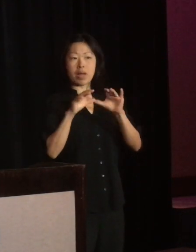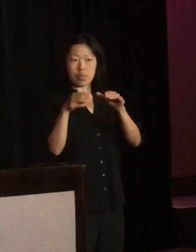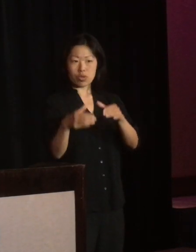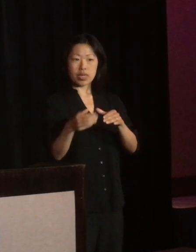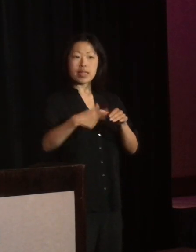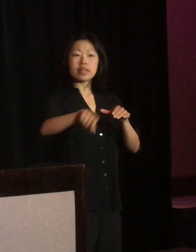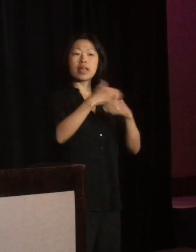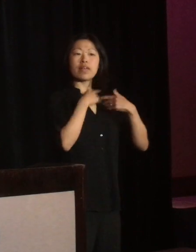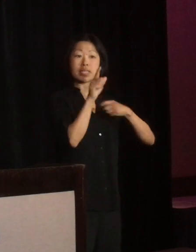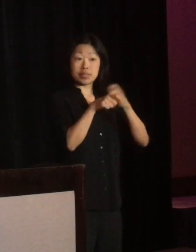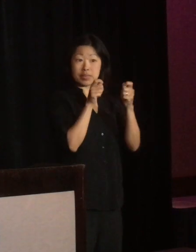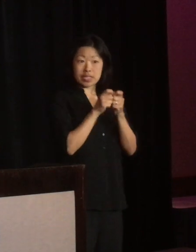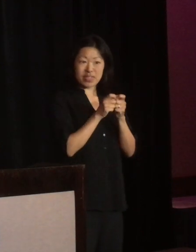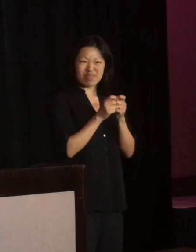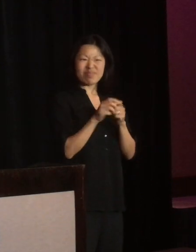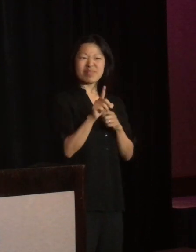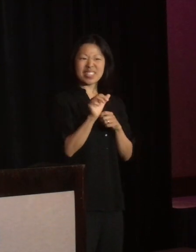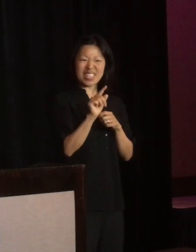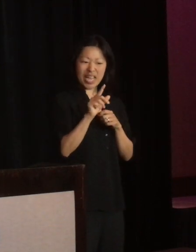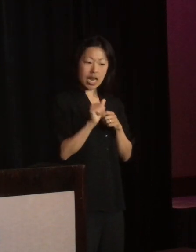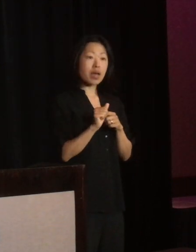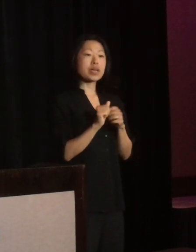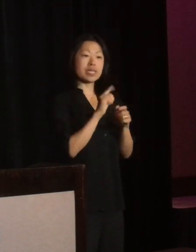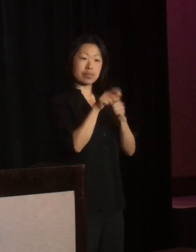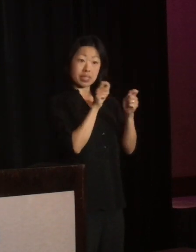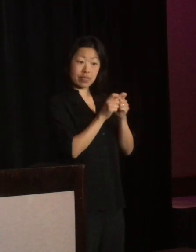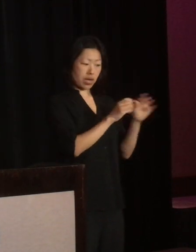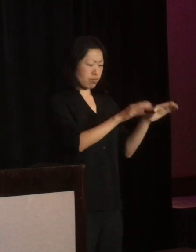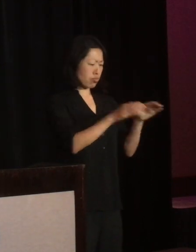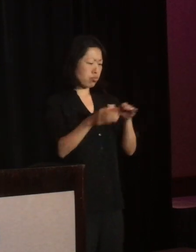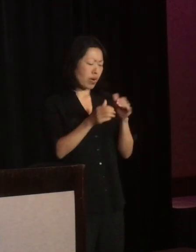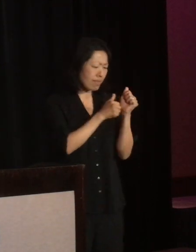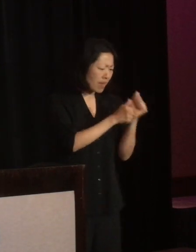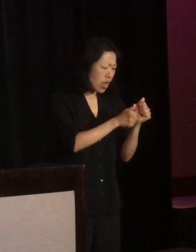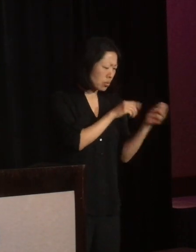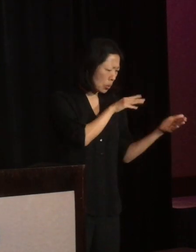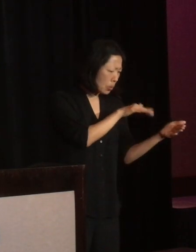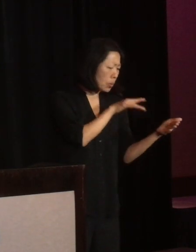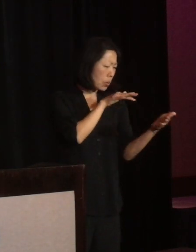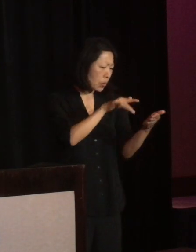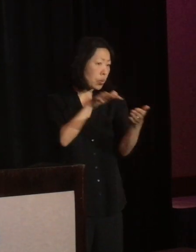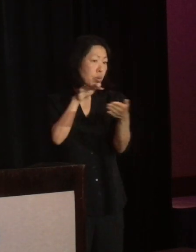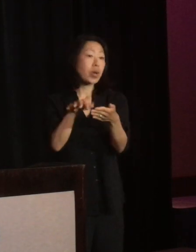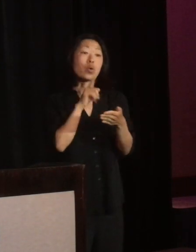where the entire country is followed, so this is pretty unique.